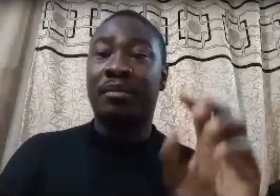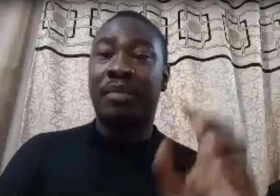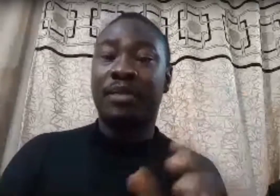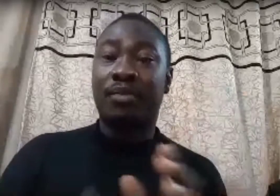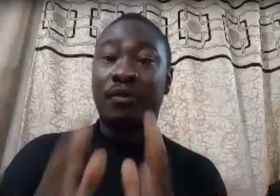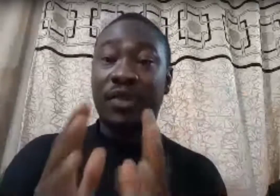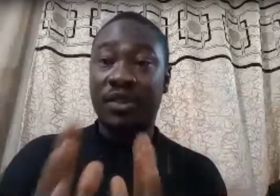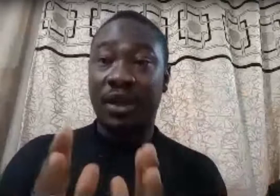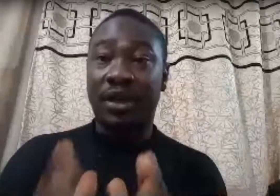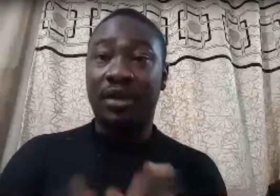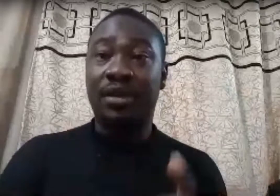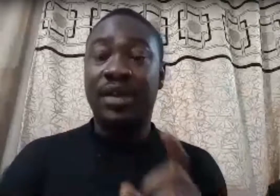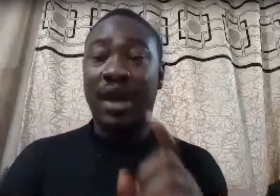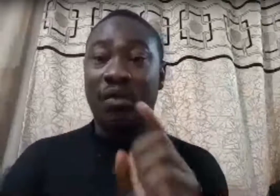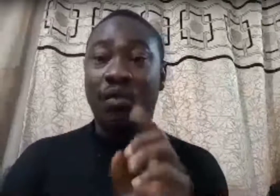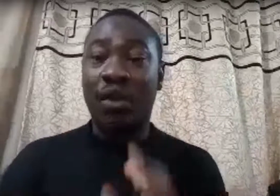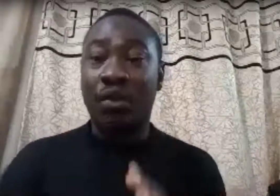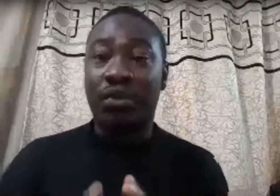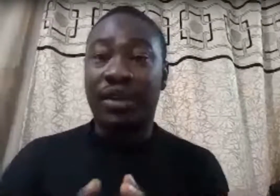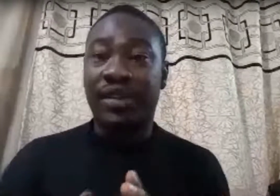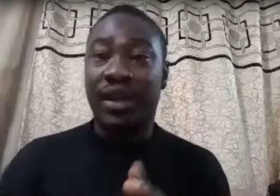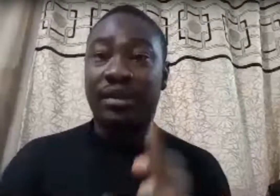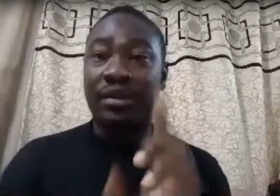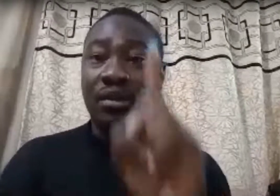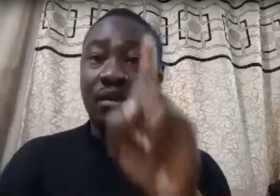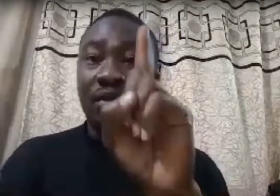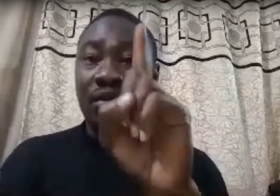signed. You have 1 and the letter C.